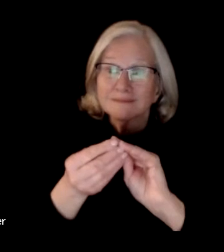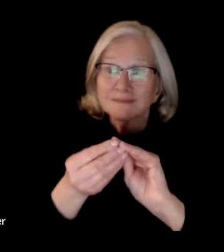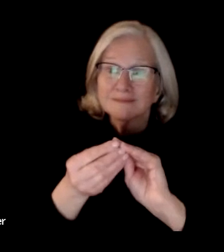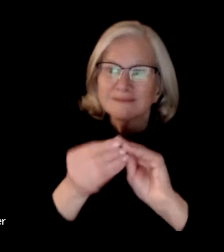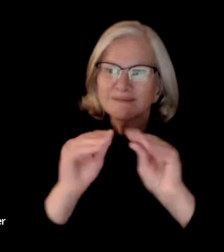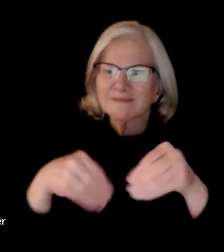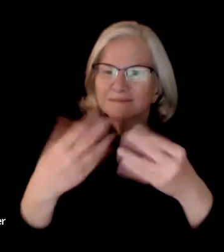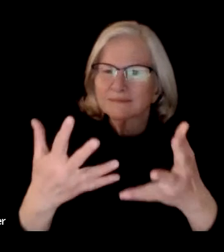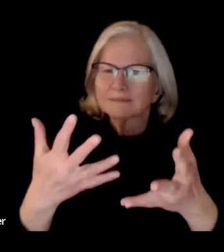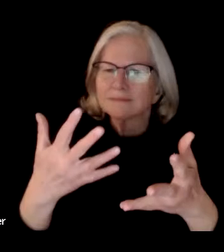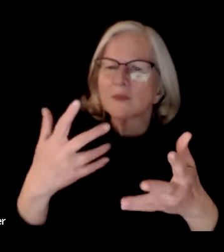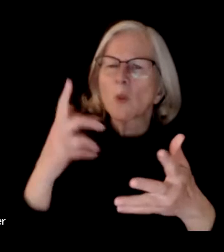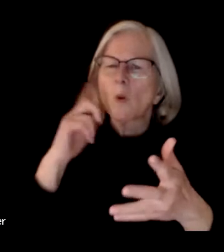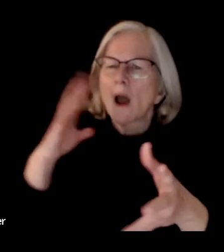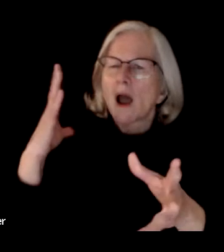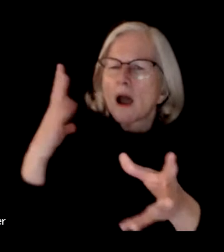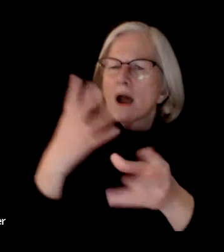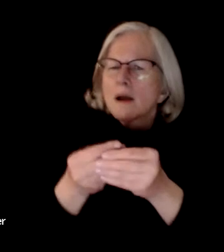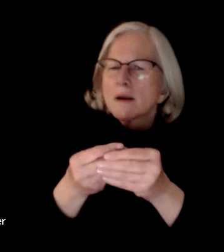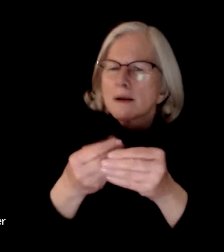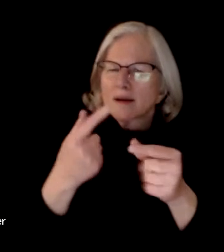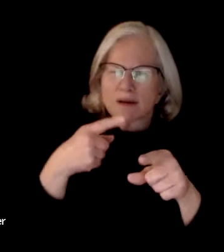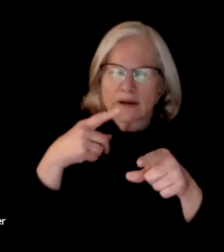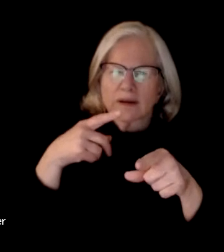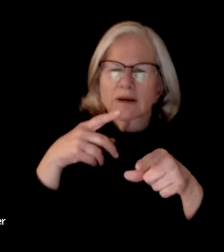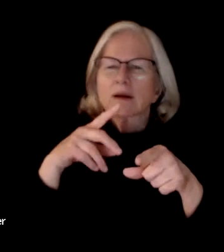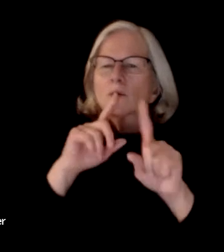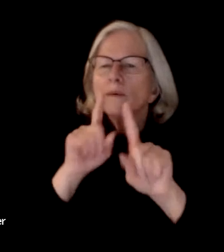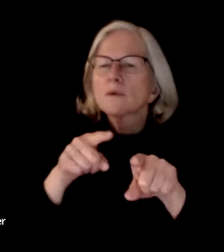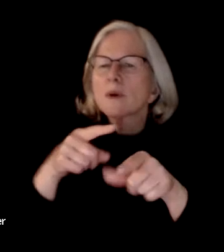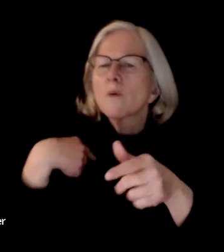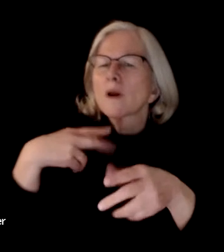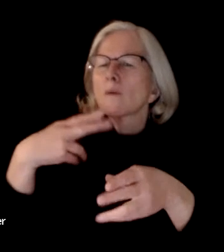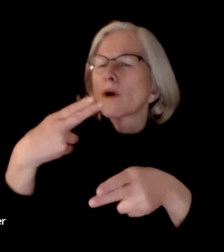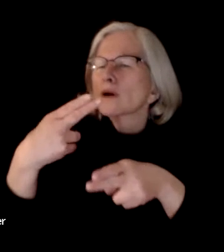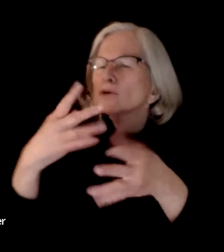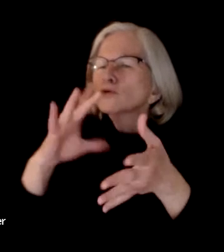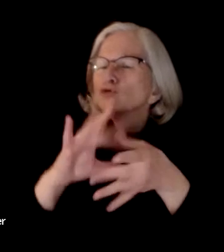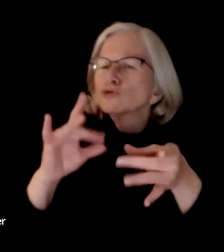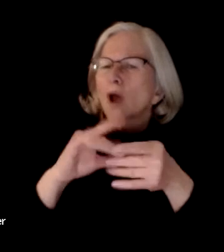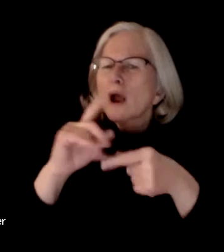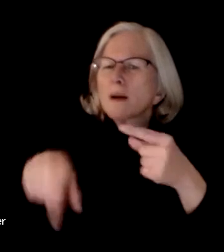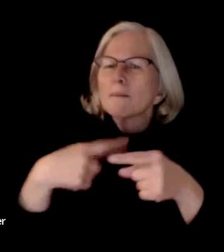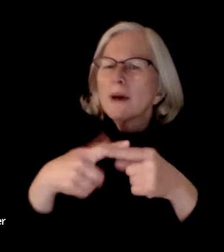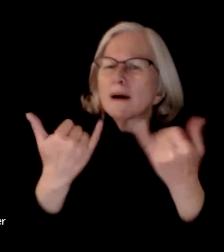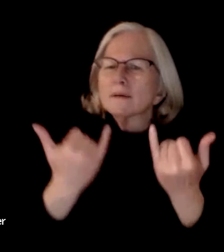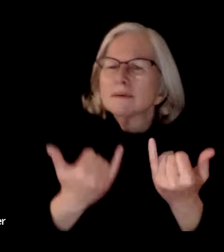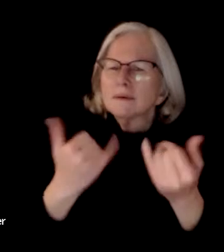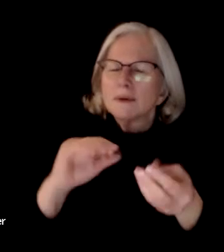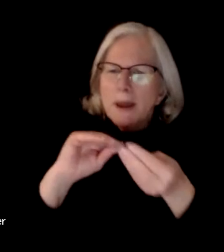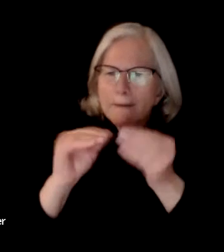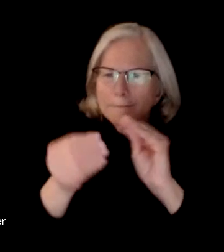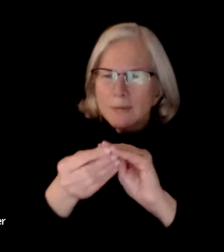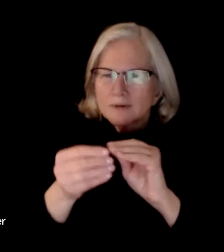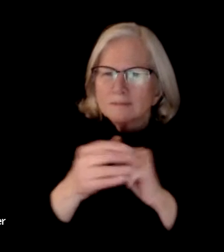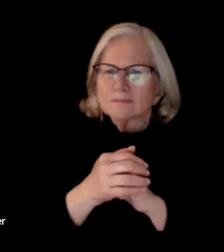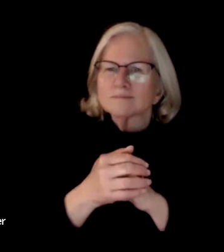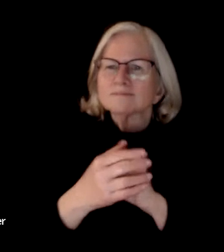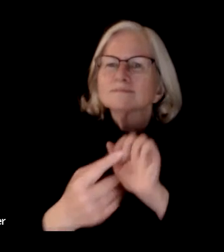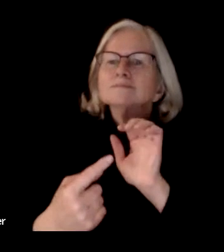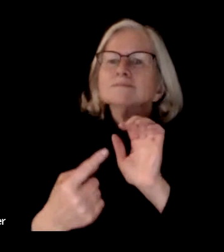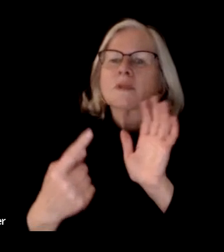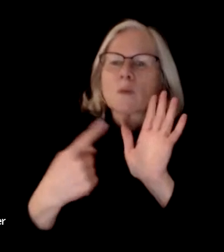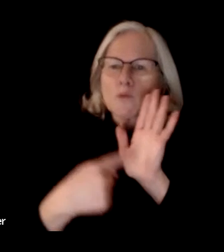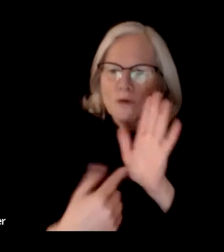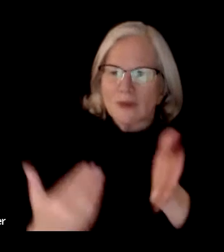a reporting issue we wanted to mention regarding today's cases, and it just kind of illustrates once again why we